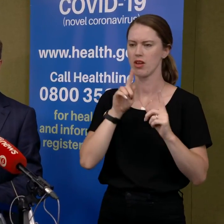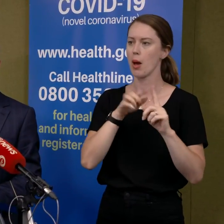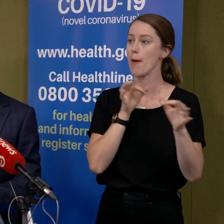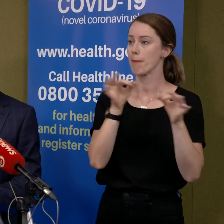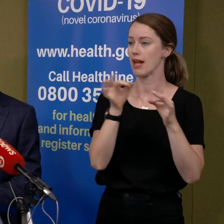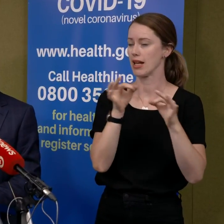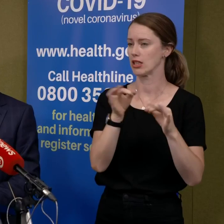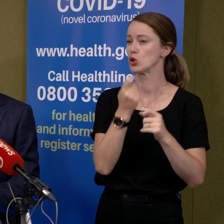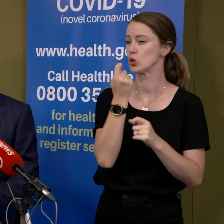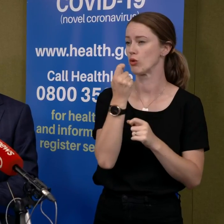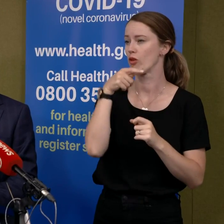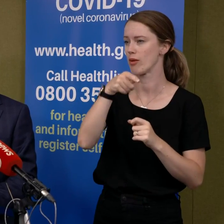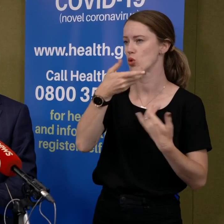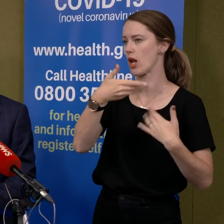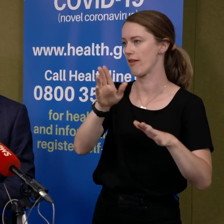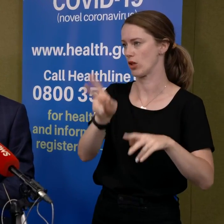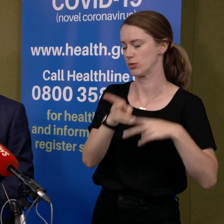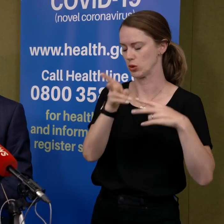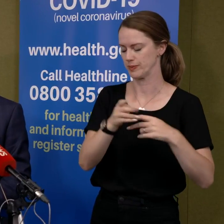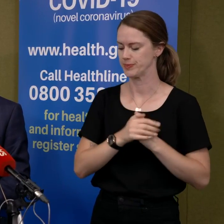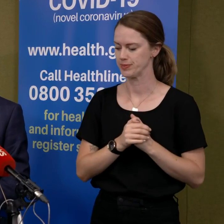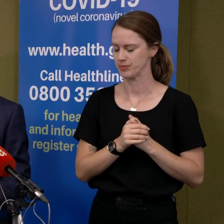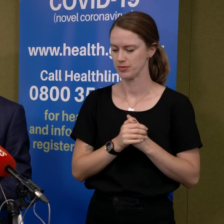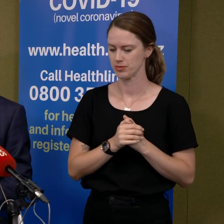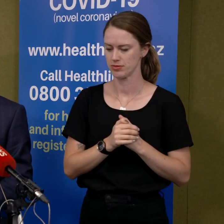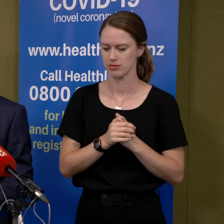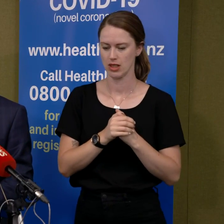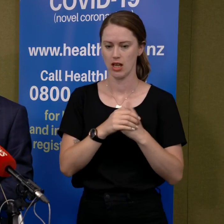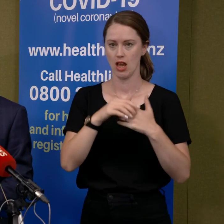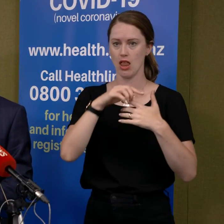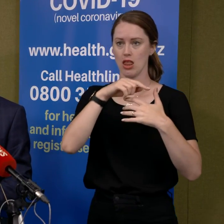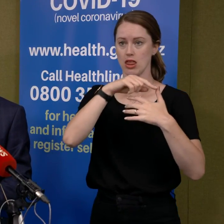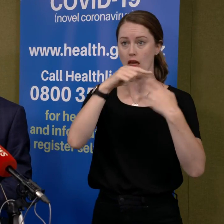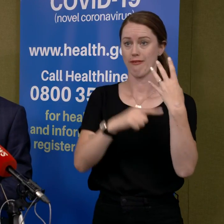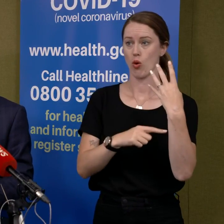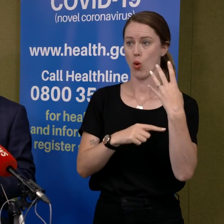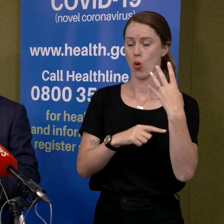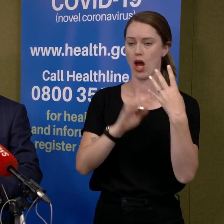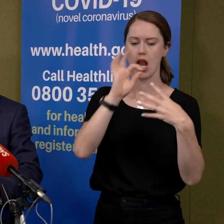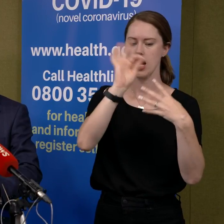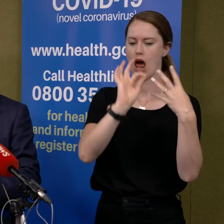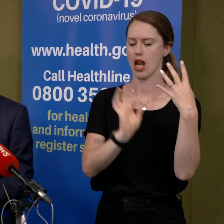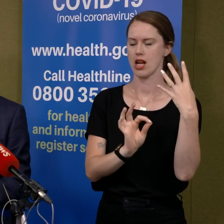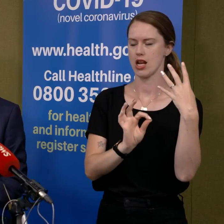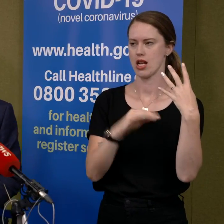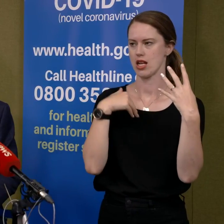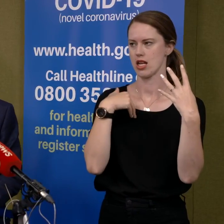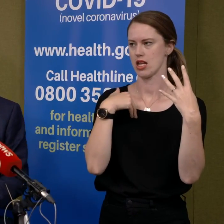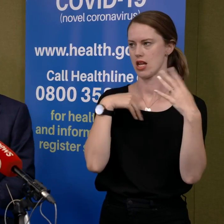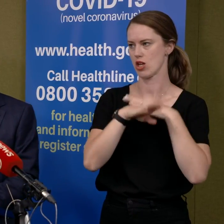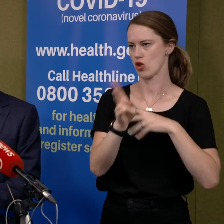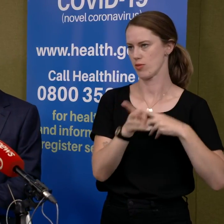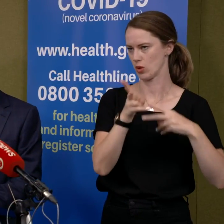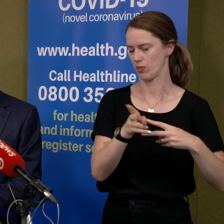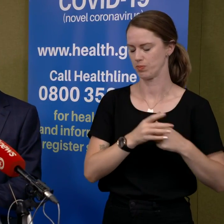planning is underway for that person's discharge. And of the other current cases, none are requiring hospital level care.